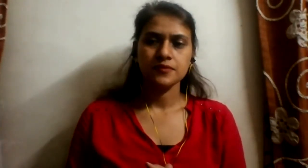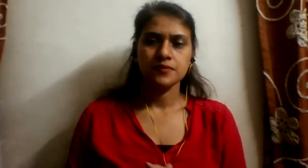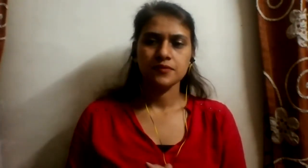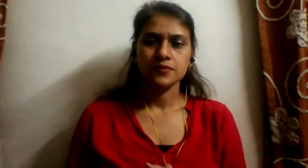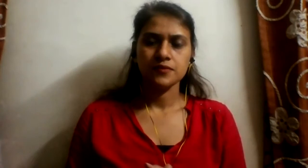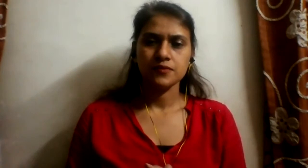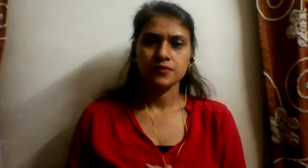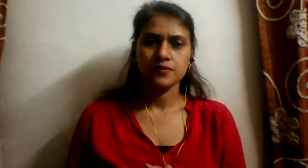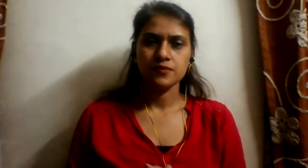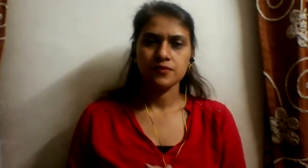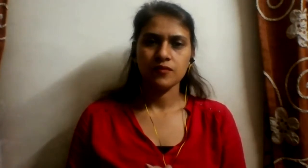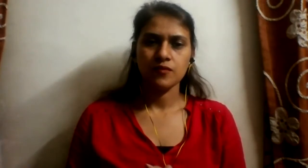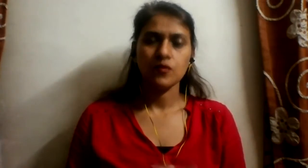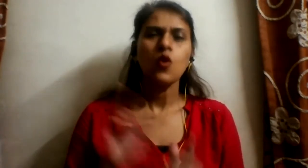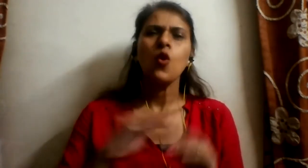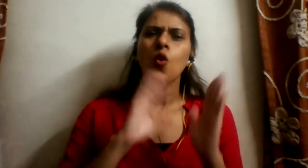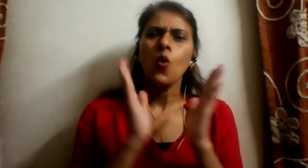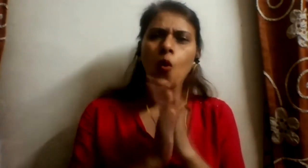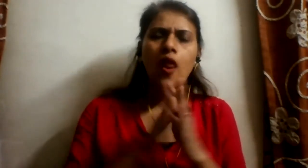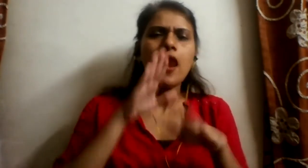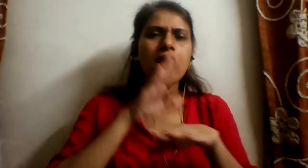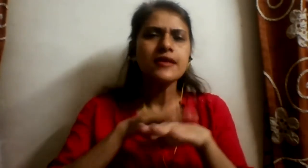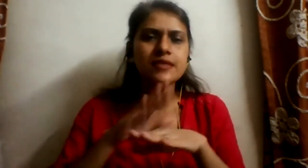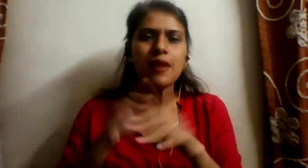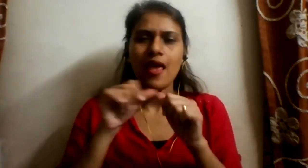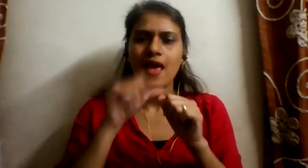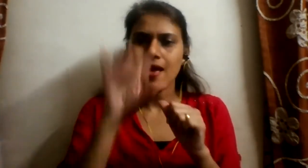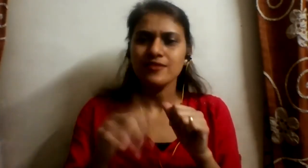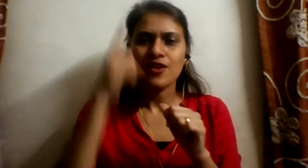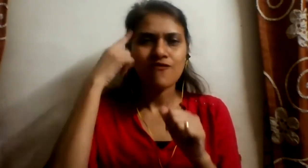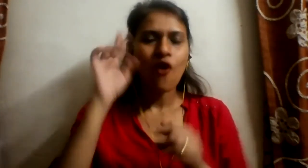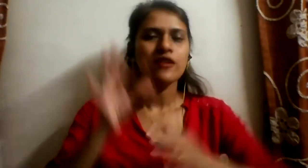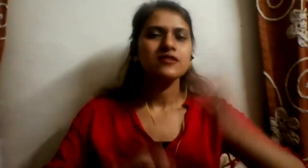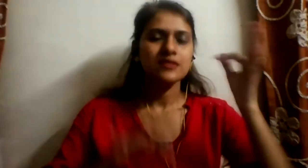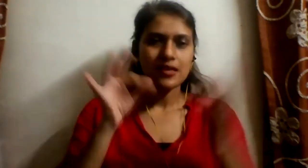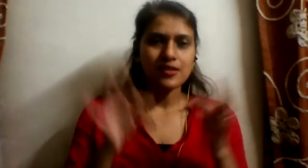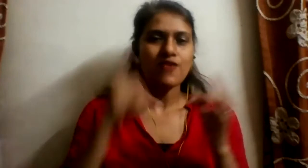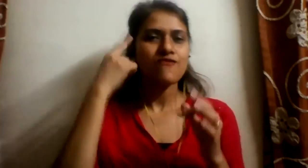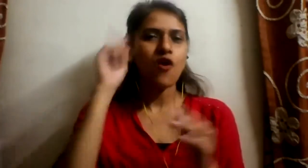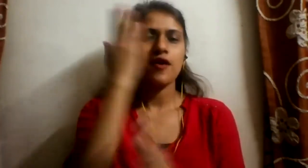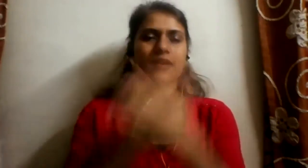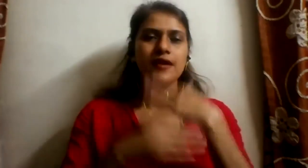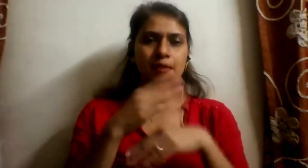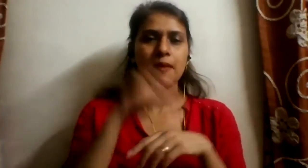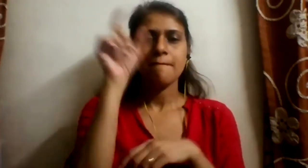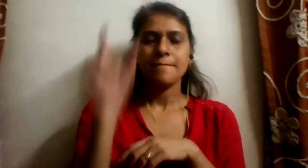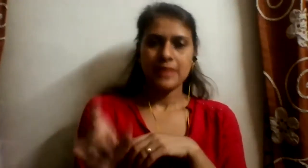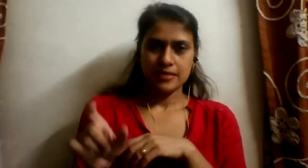provide a wholesome experience of access to justice to a person with disability who